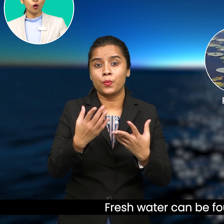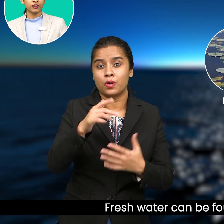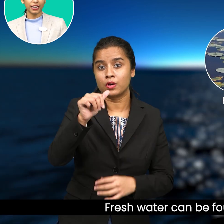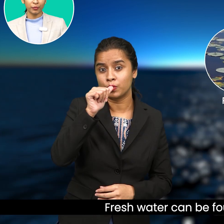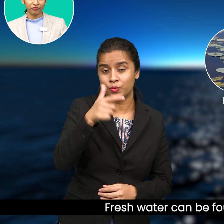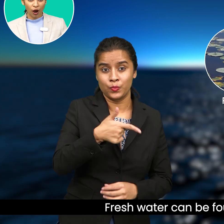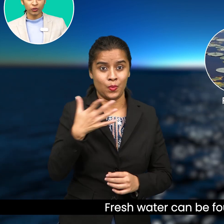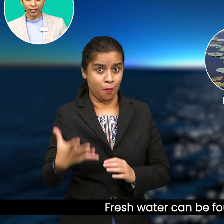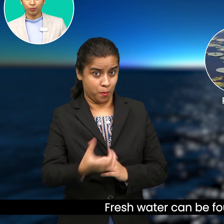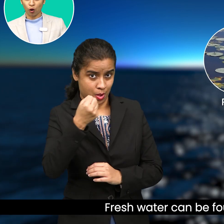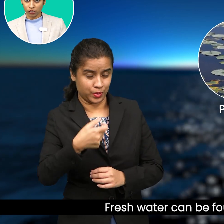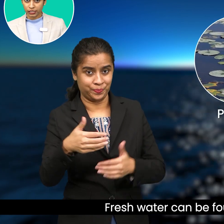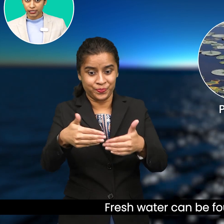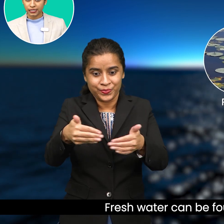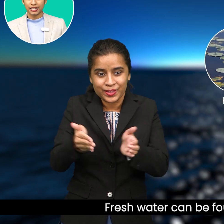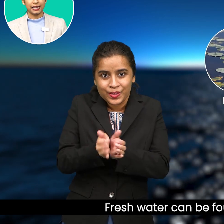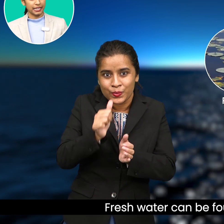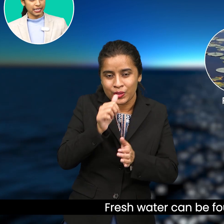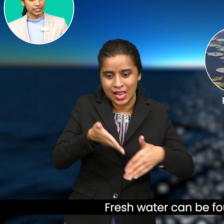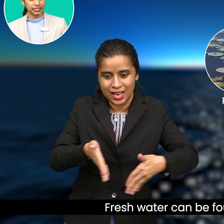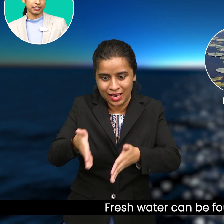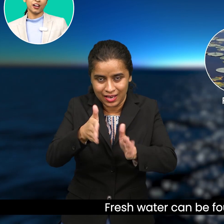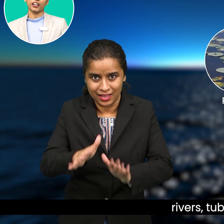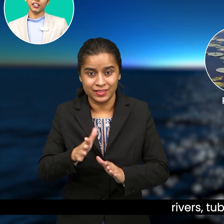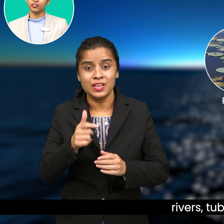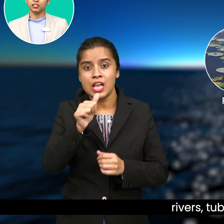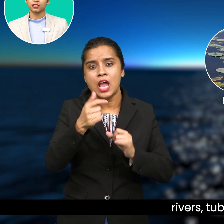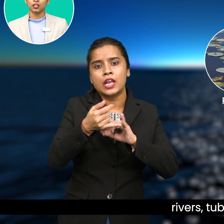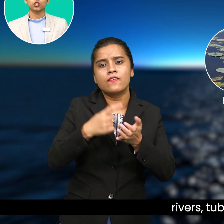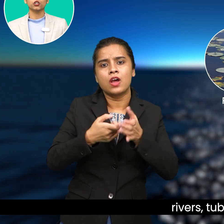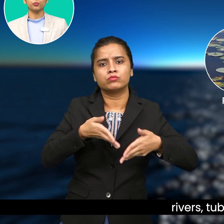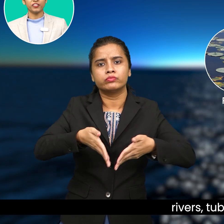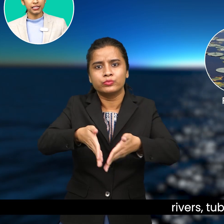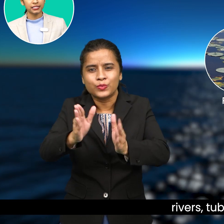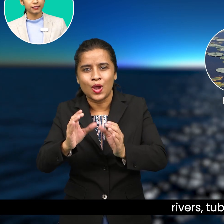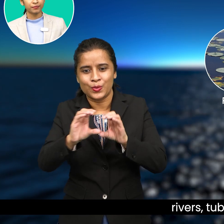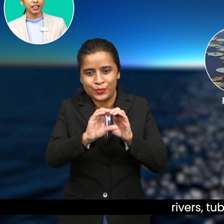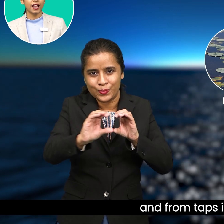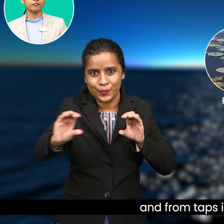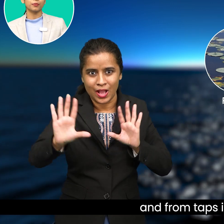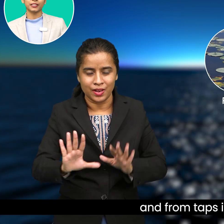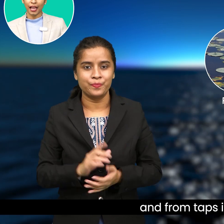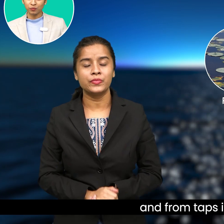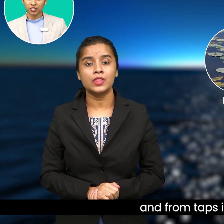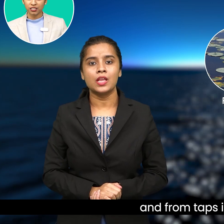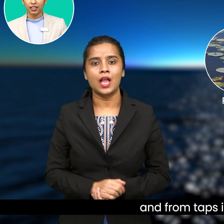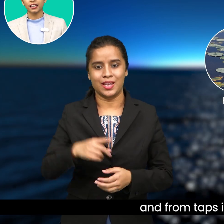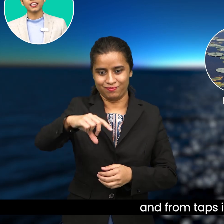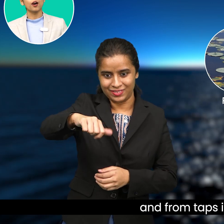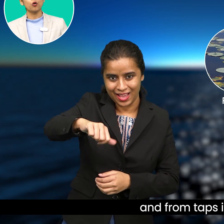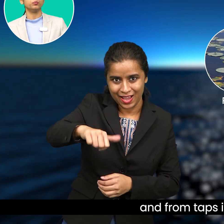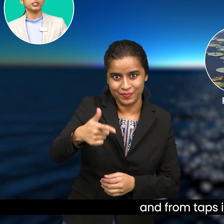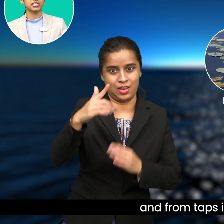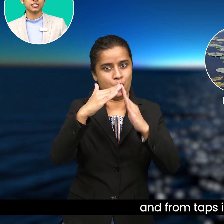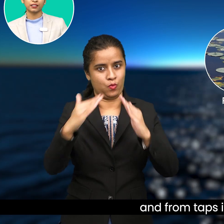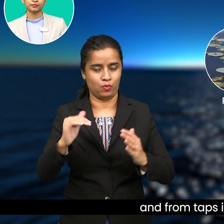Fresh water can be found in ponds, lakes, rivers, tube wells, and from taps in